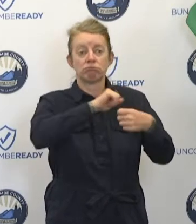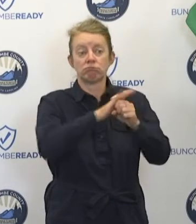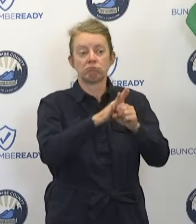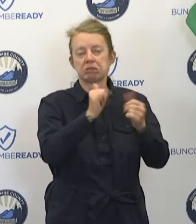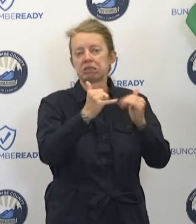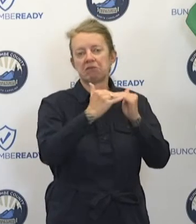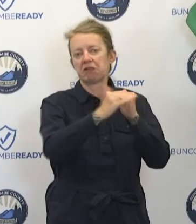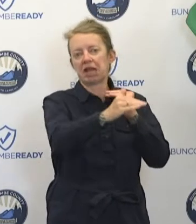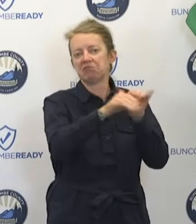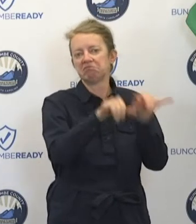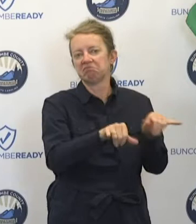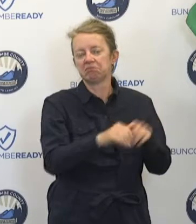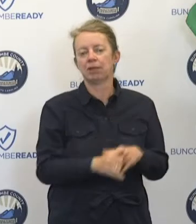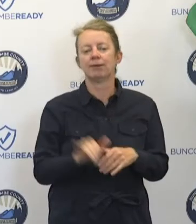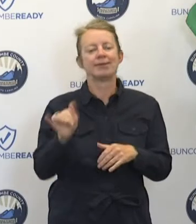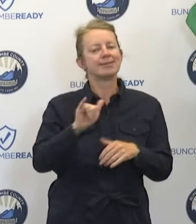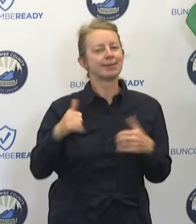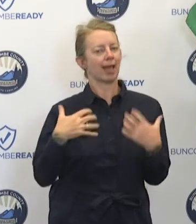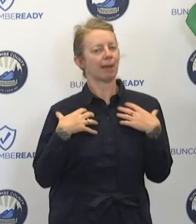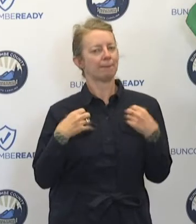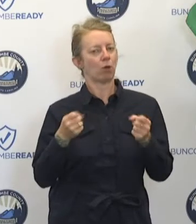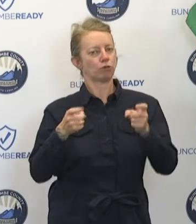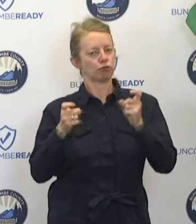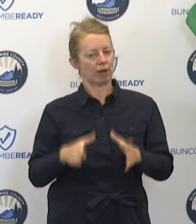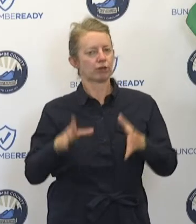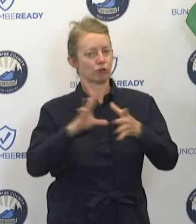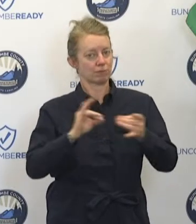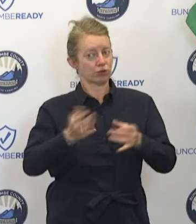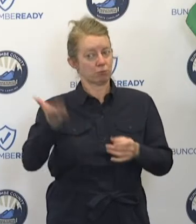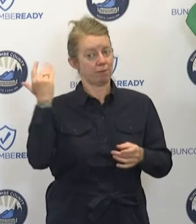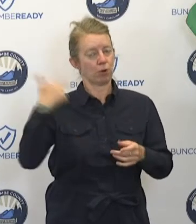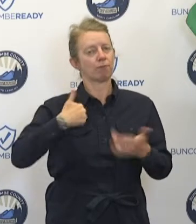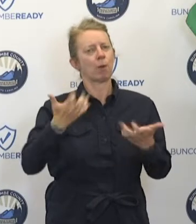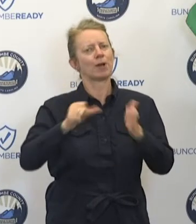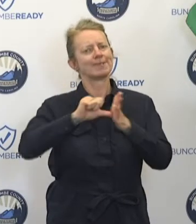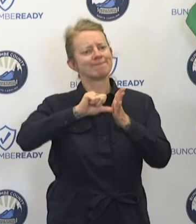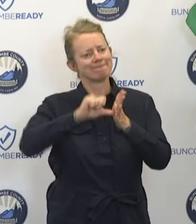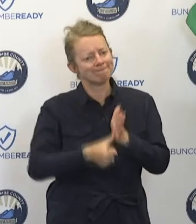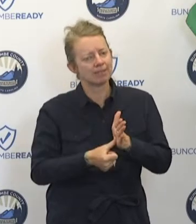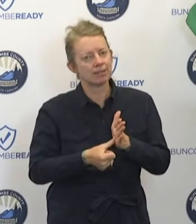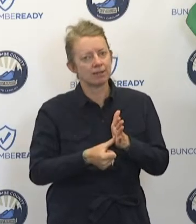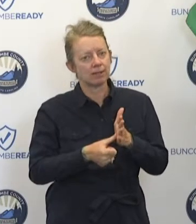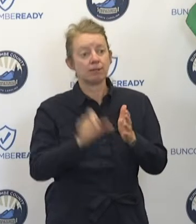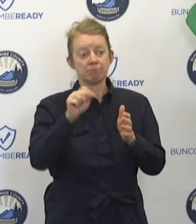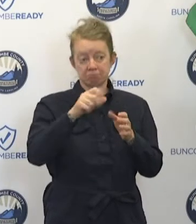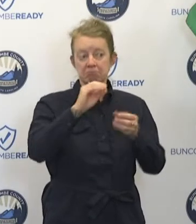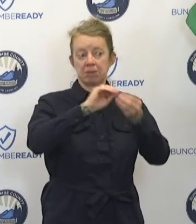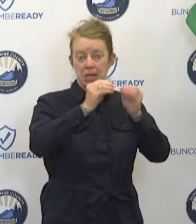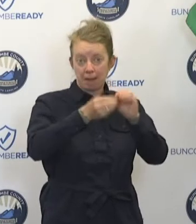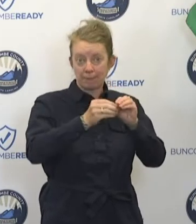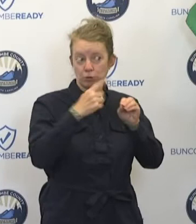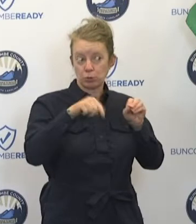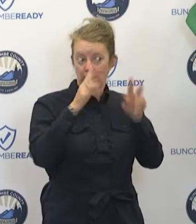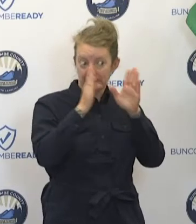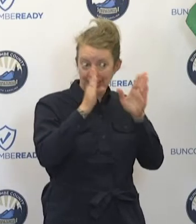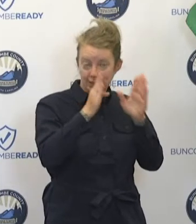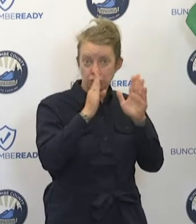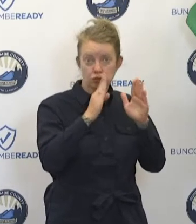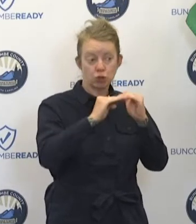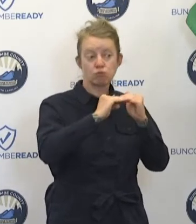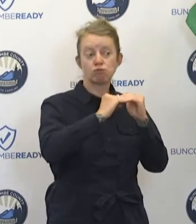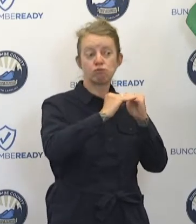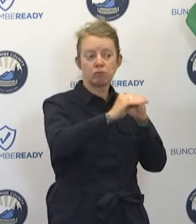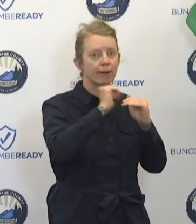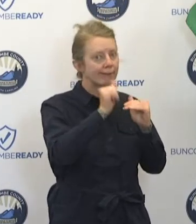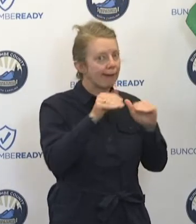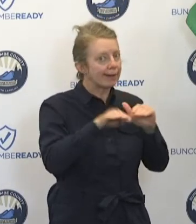Just as the health director has stated in prior updates, I will stress that while our indicators are not increasing, it is still important that